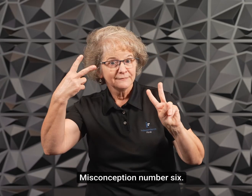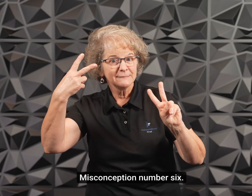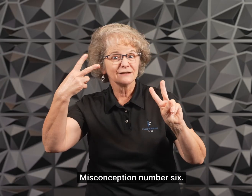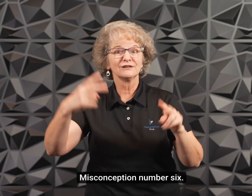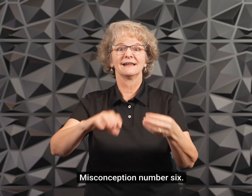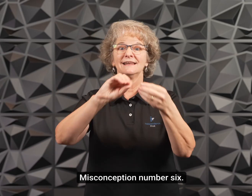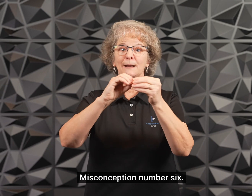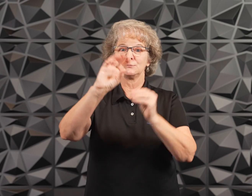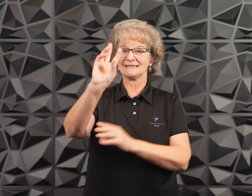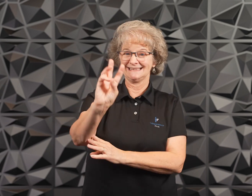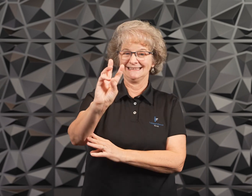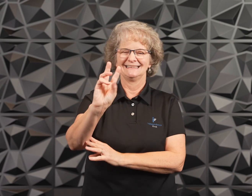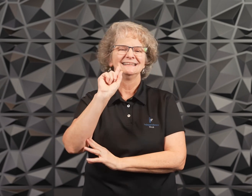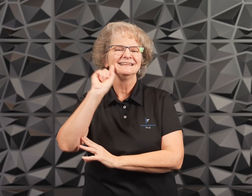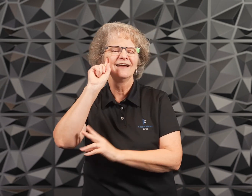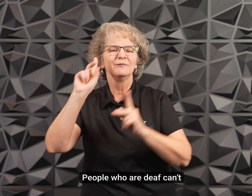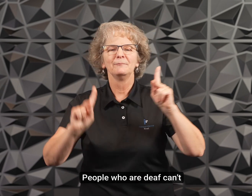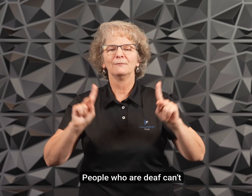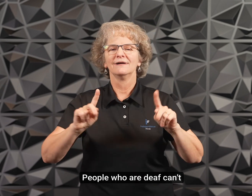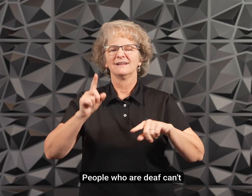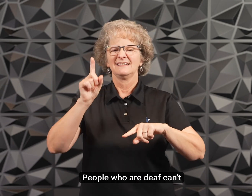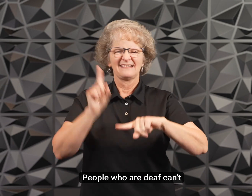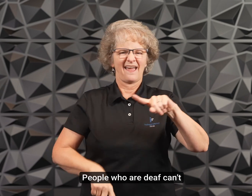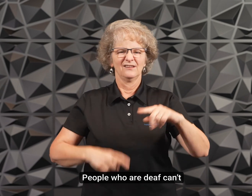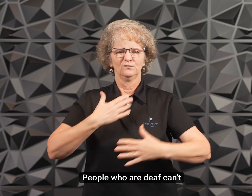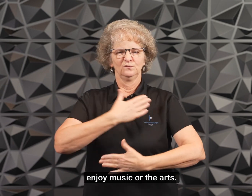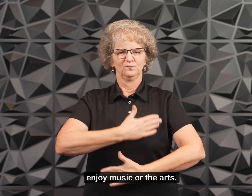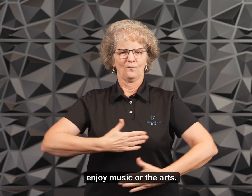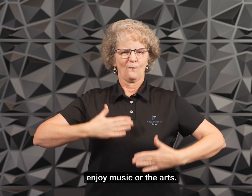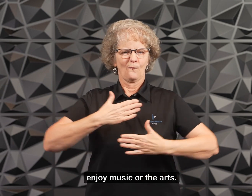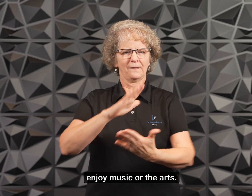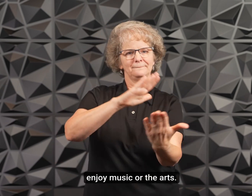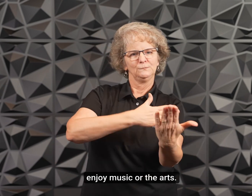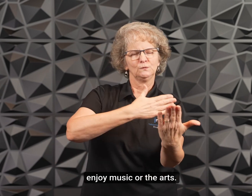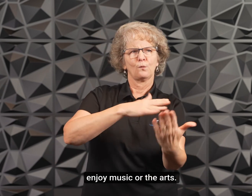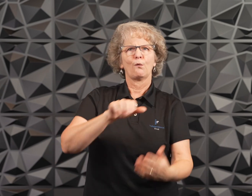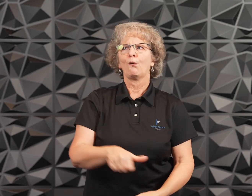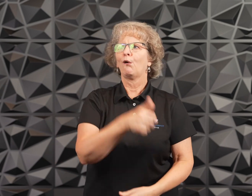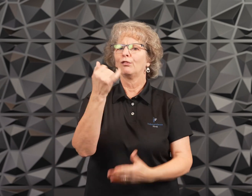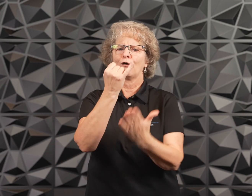Misconception number 6. People who are deaf can't enjoy music or the arts.